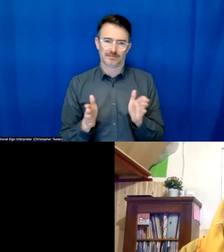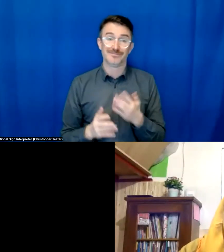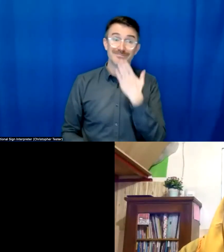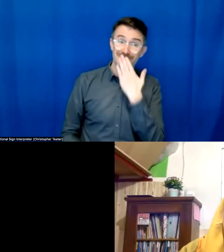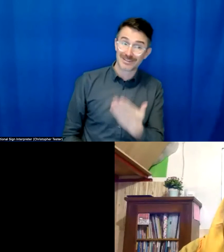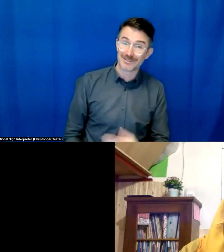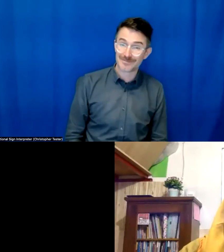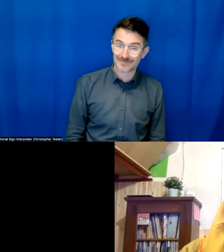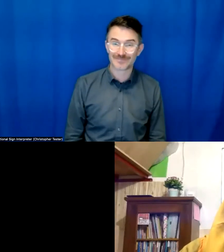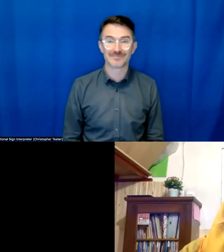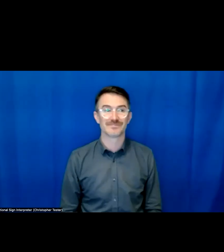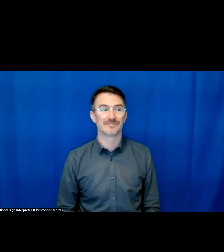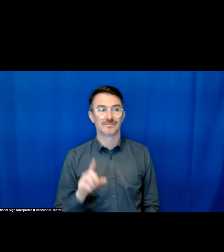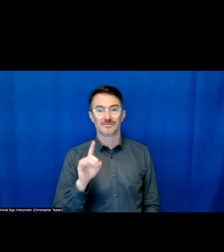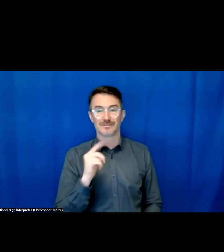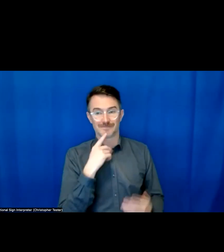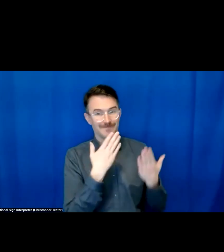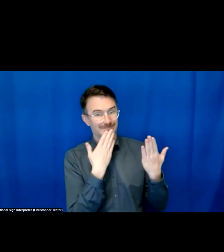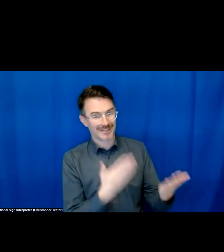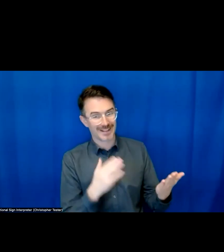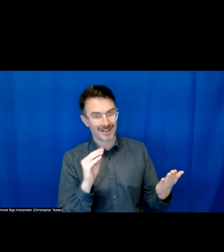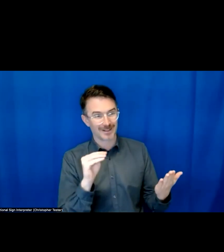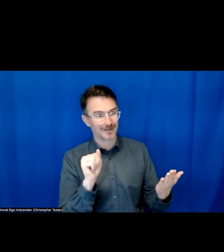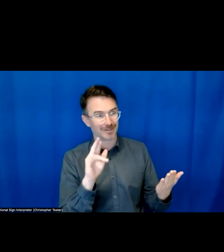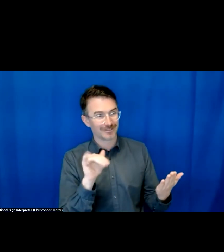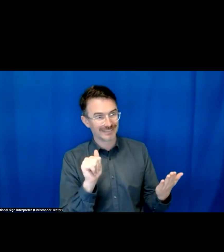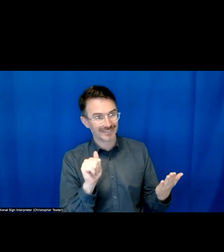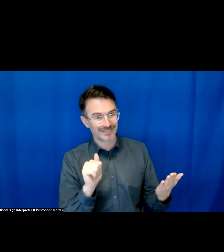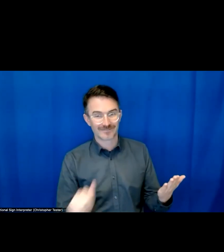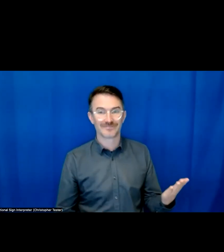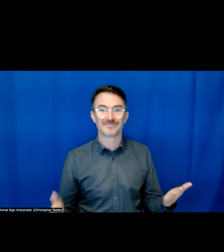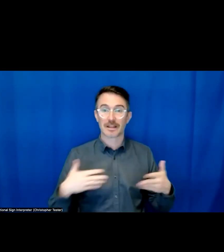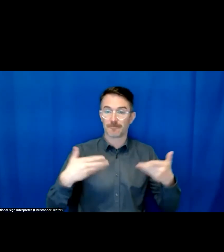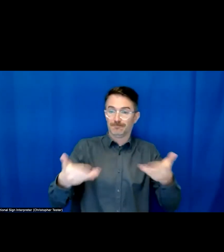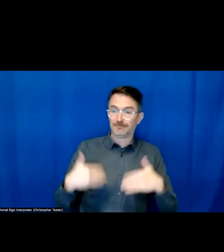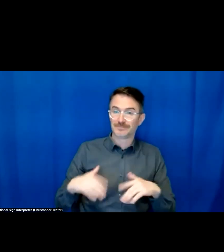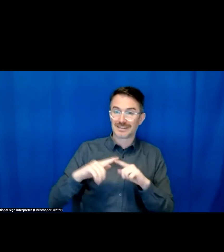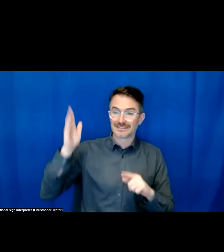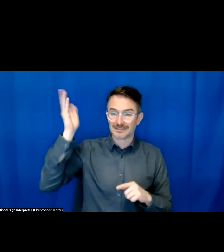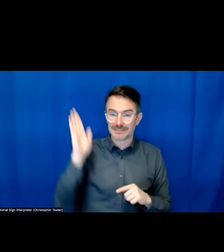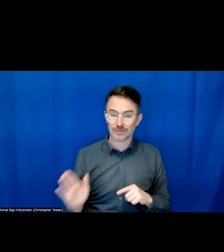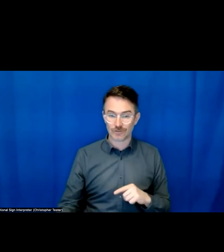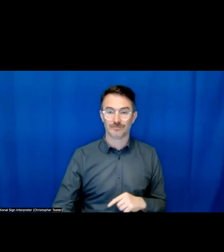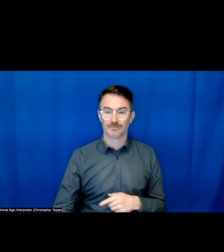Now I will introduce our next speaker,